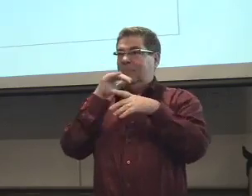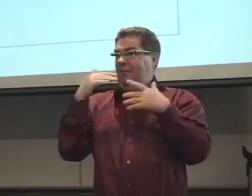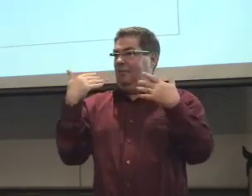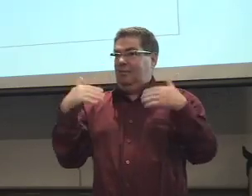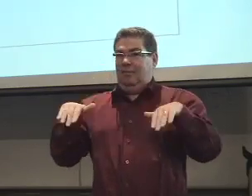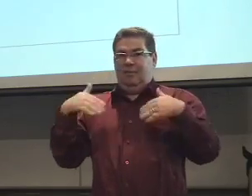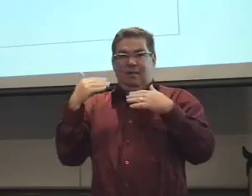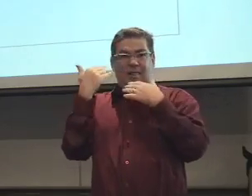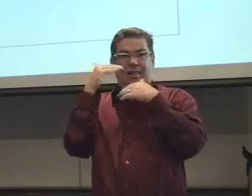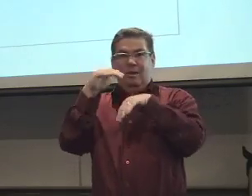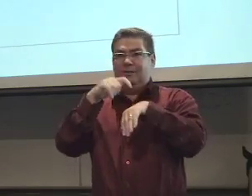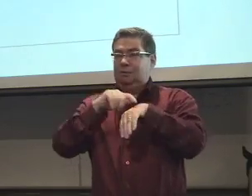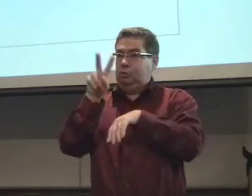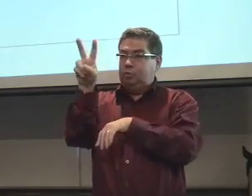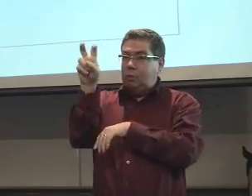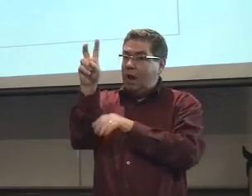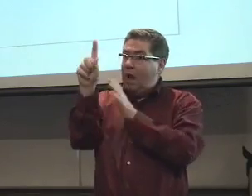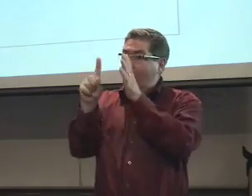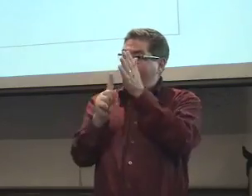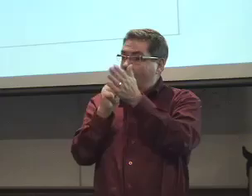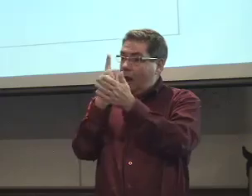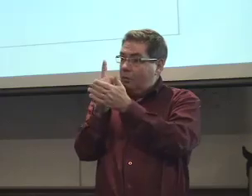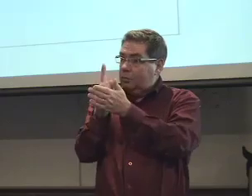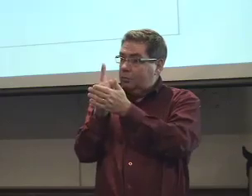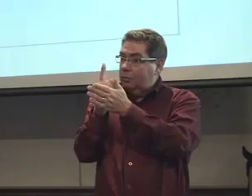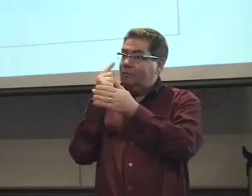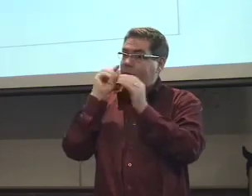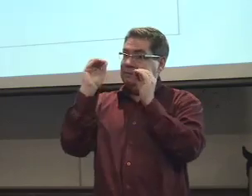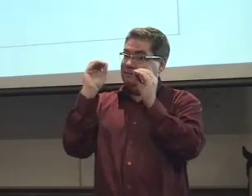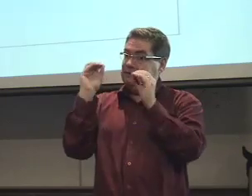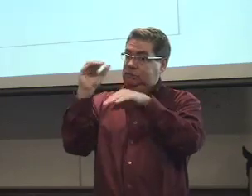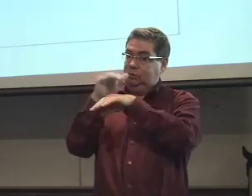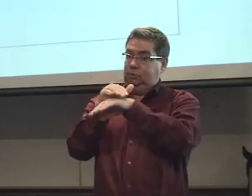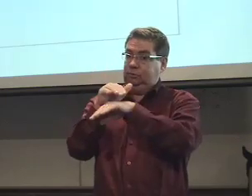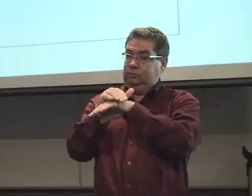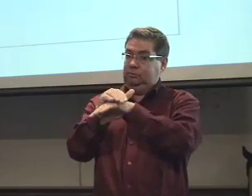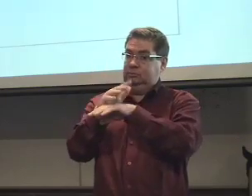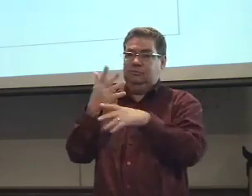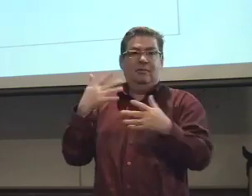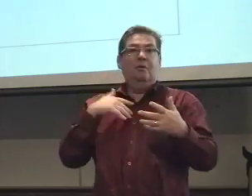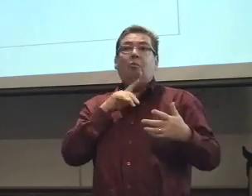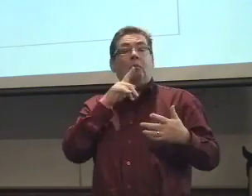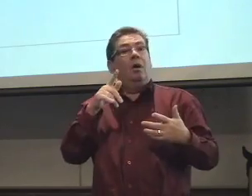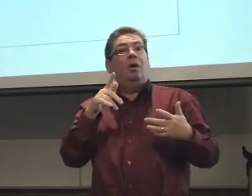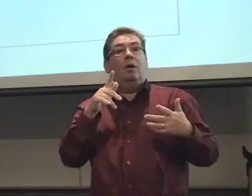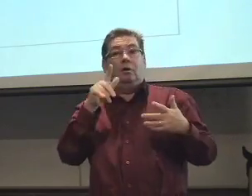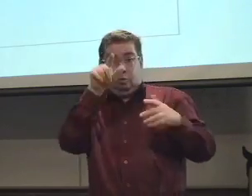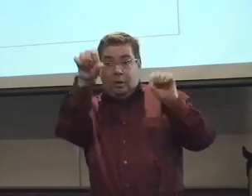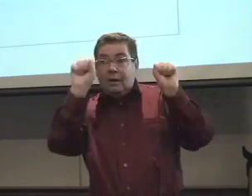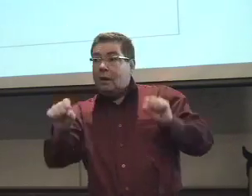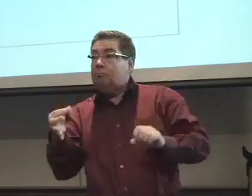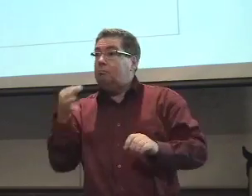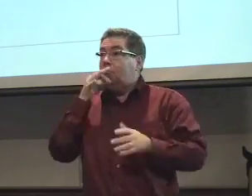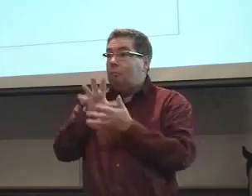child. 200 hours. I challenge anybody in this room to learn another language in 200